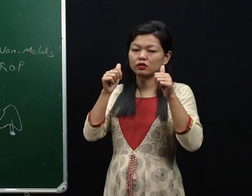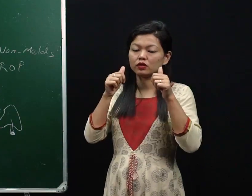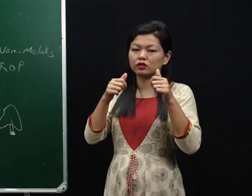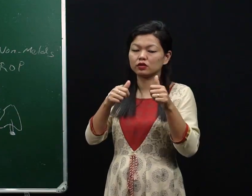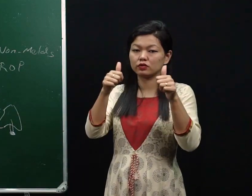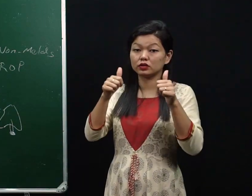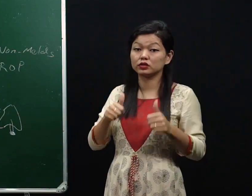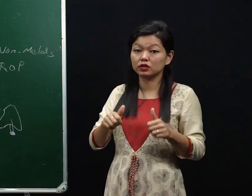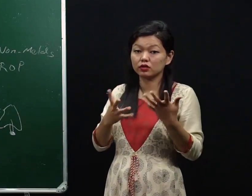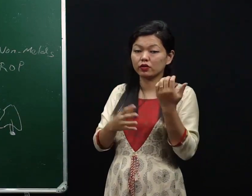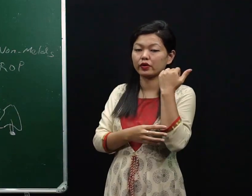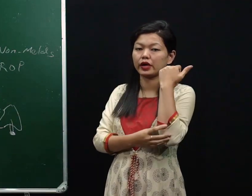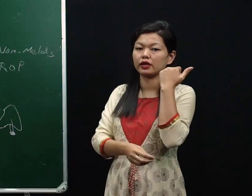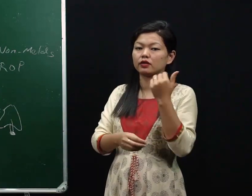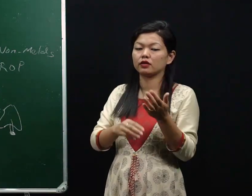Clear?